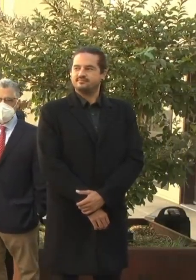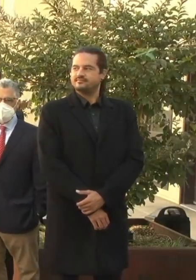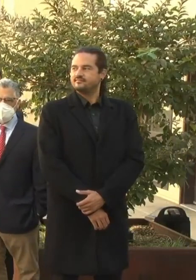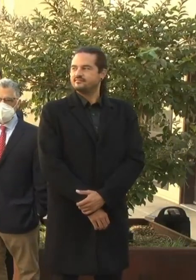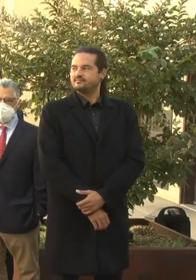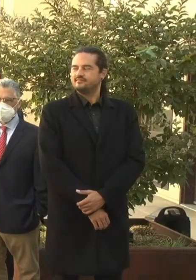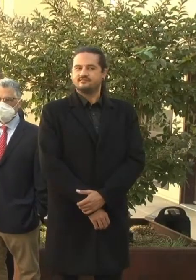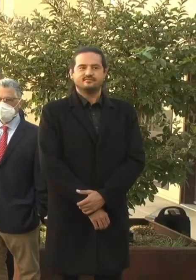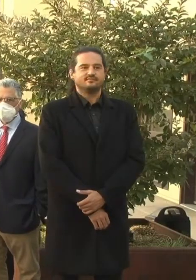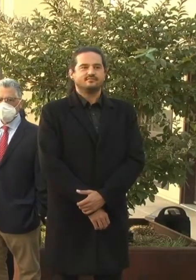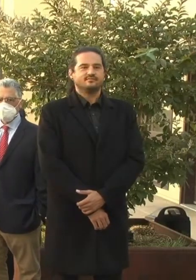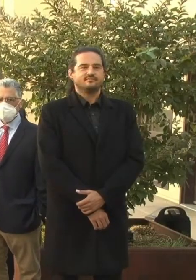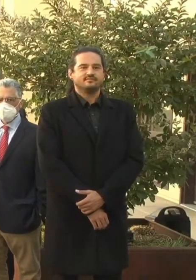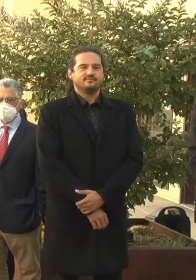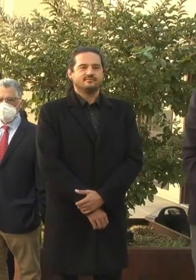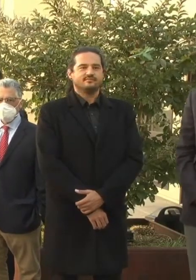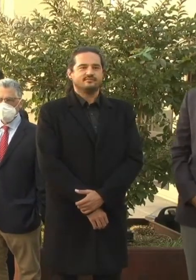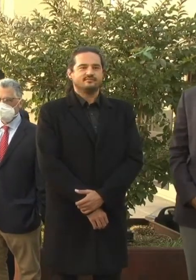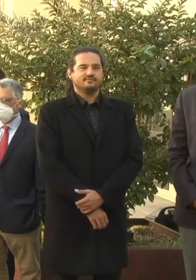That's perfect.